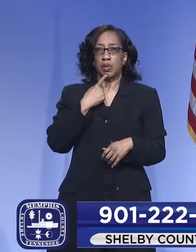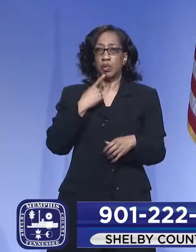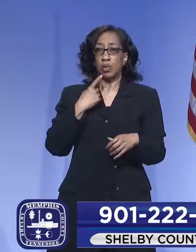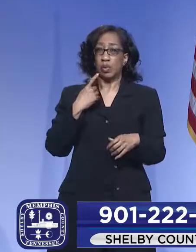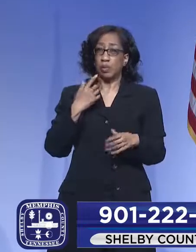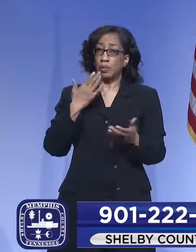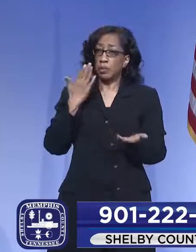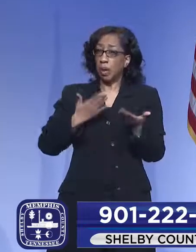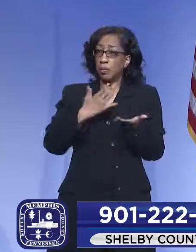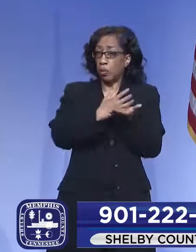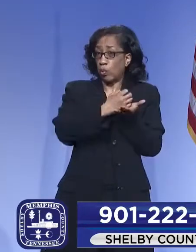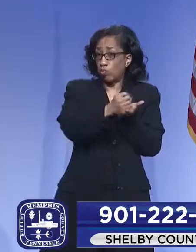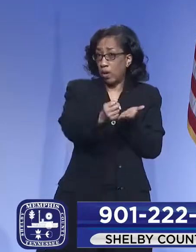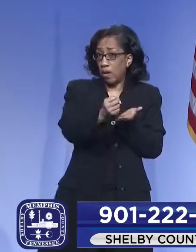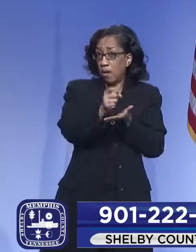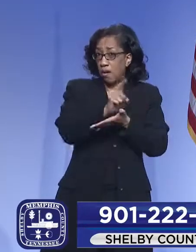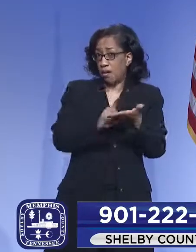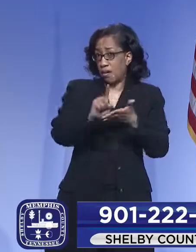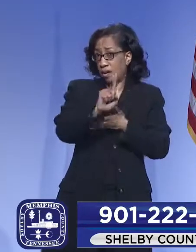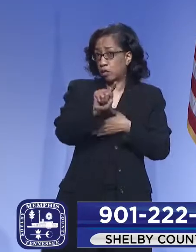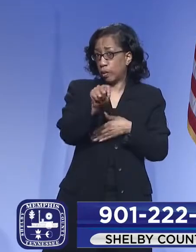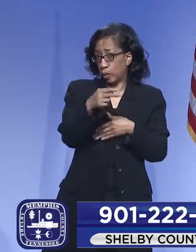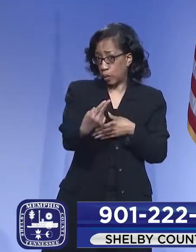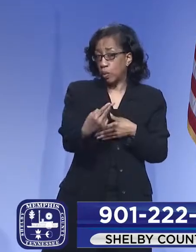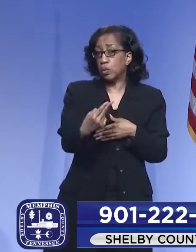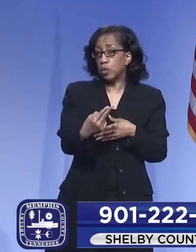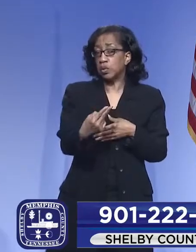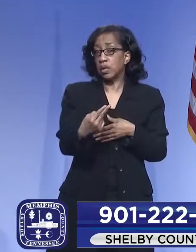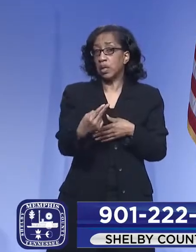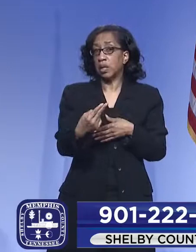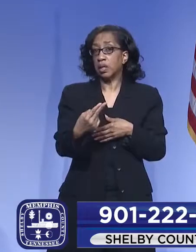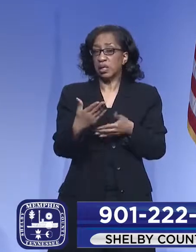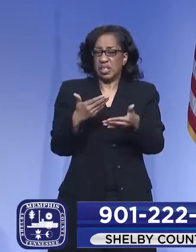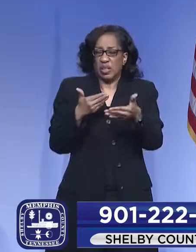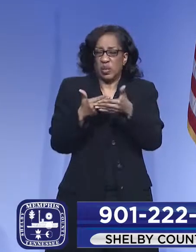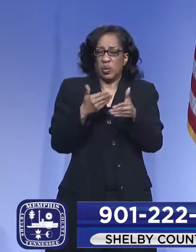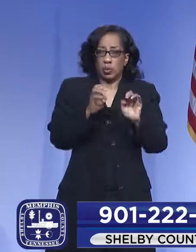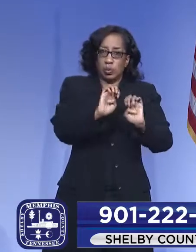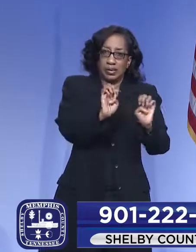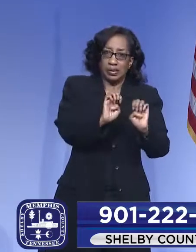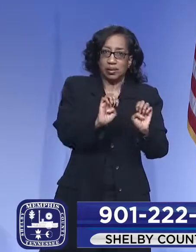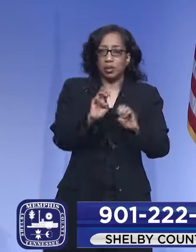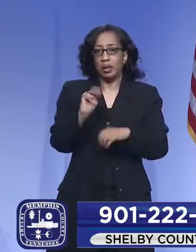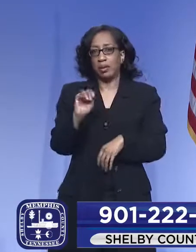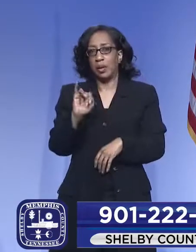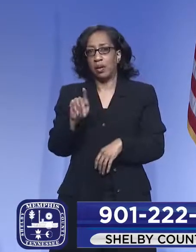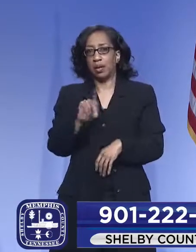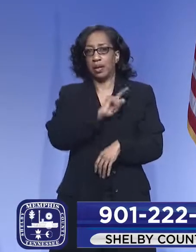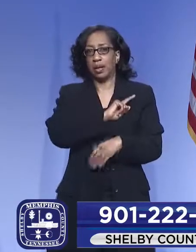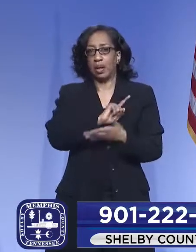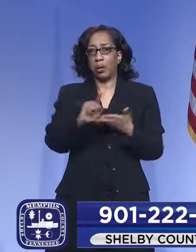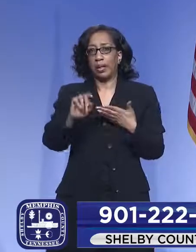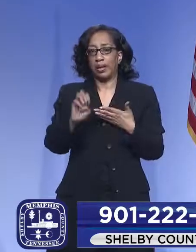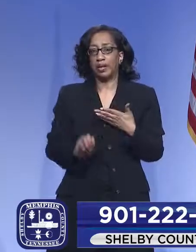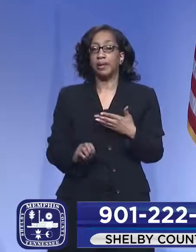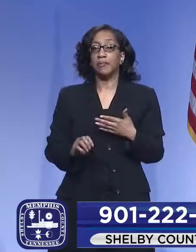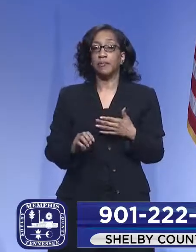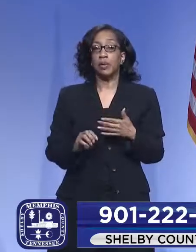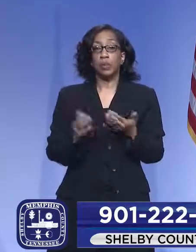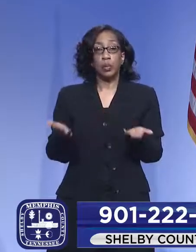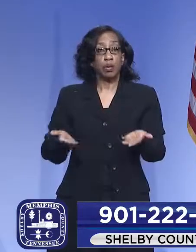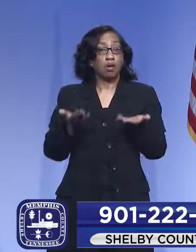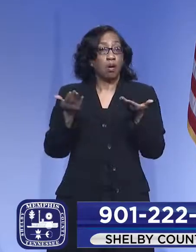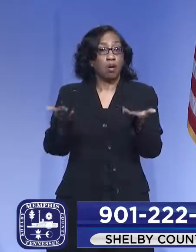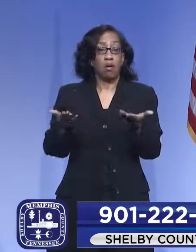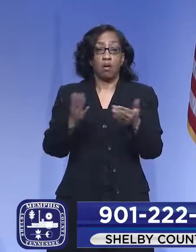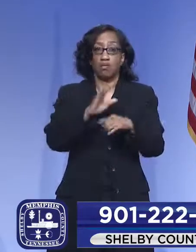out on Thursday of next week as we move into the Easter and MLK weekend. So we're gonna offer as many appointments as we